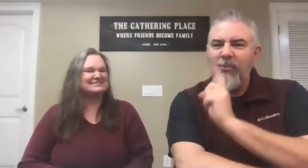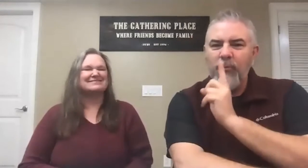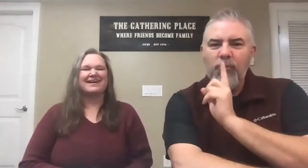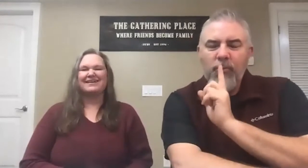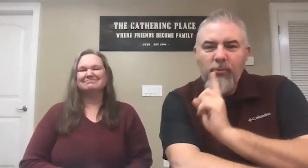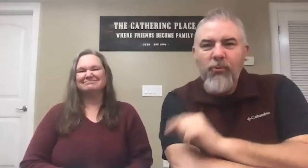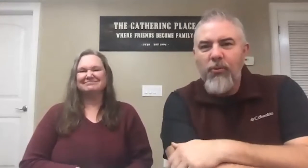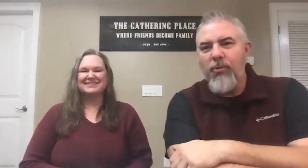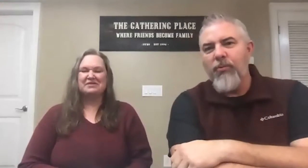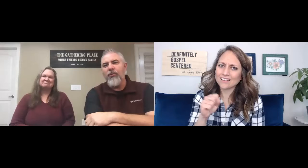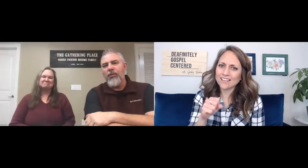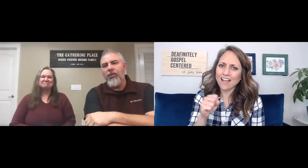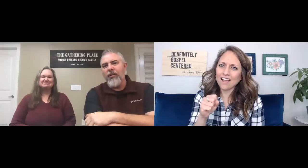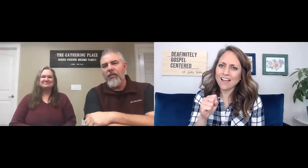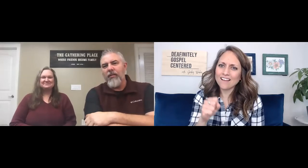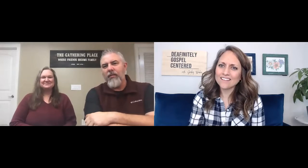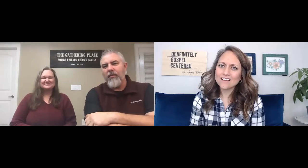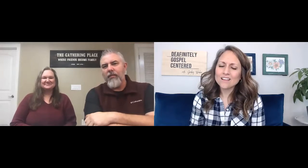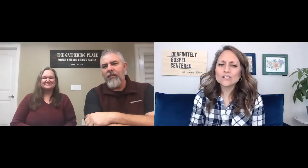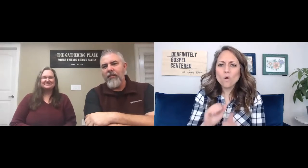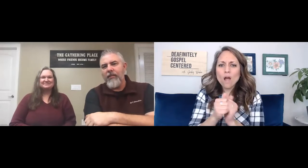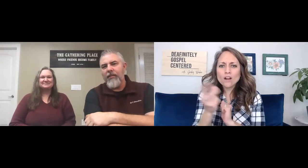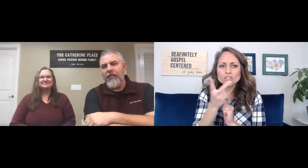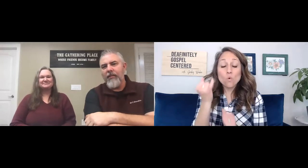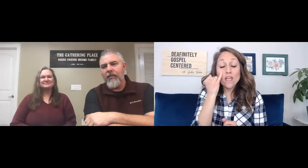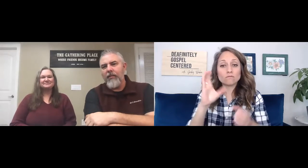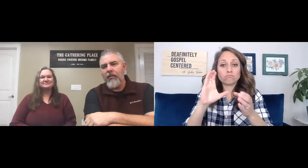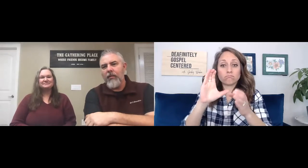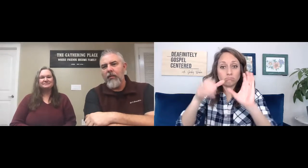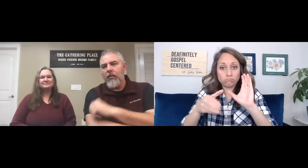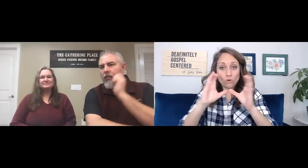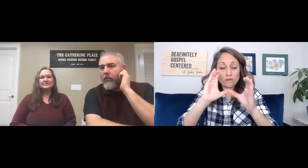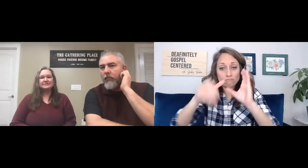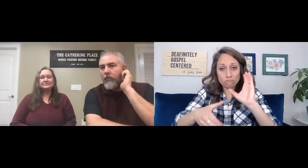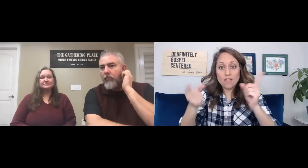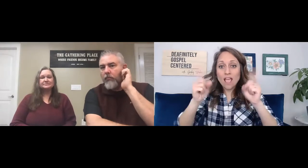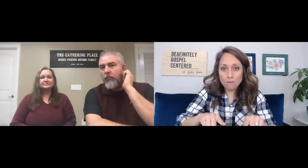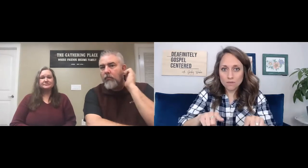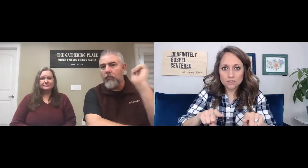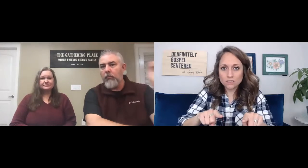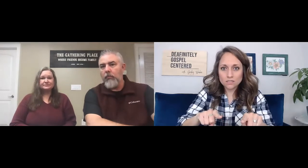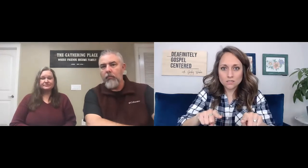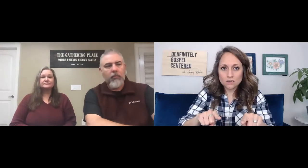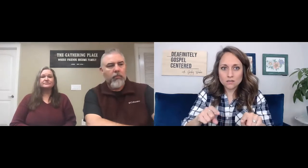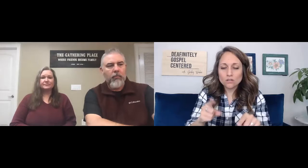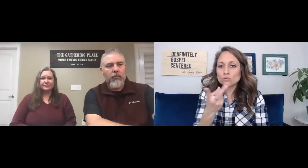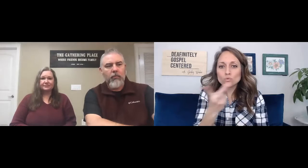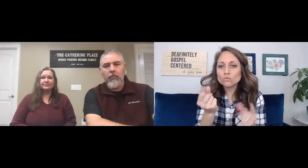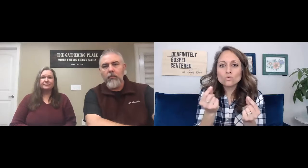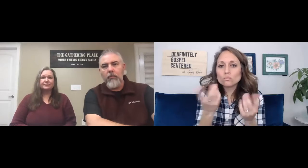that, and we haven't had to experience that before. So if you have miscommunications, what happens? How do you